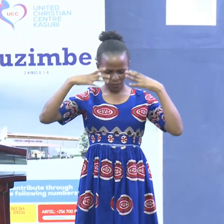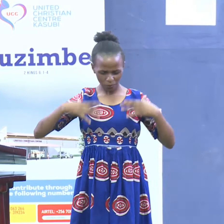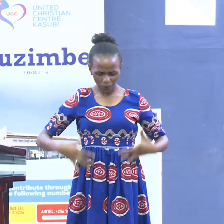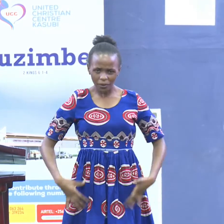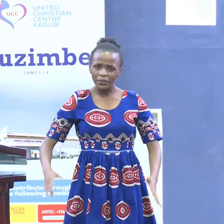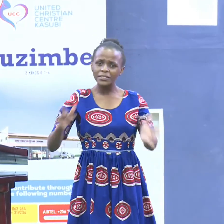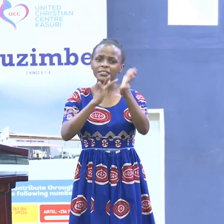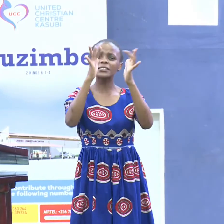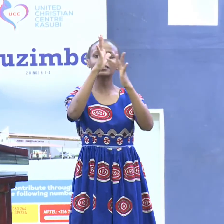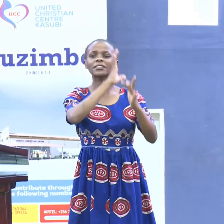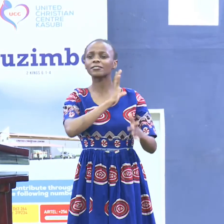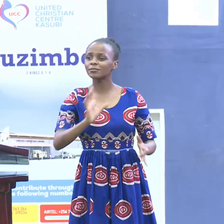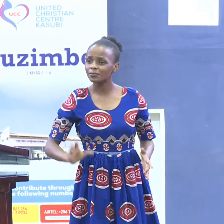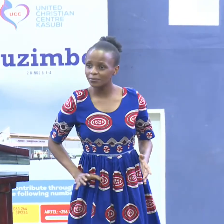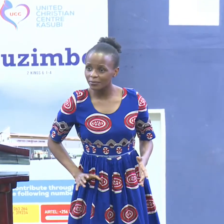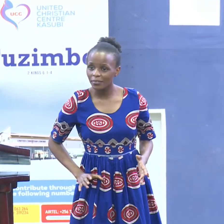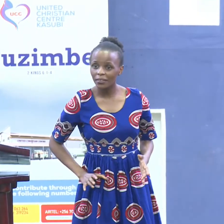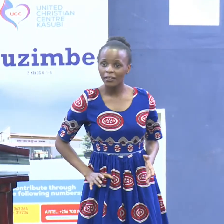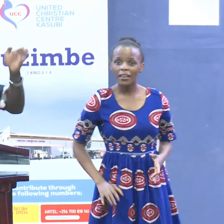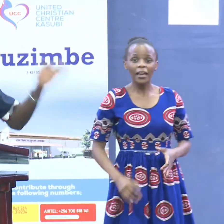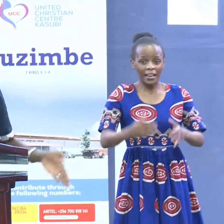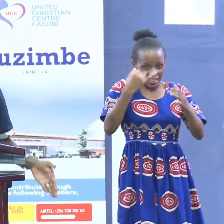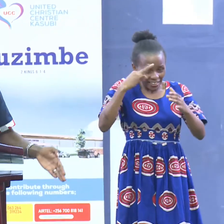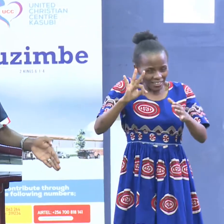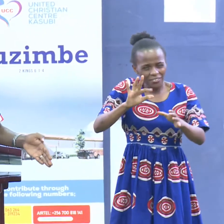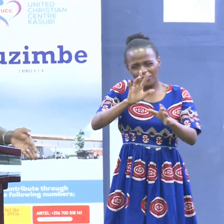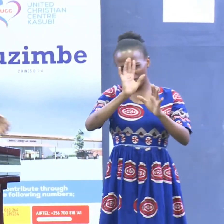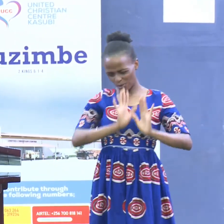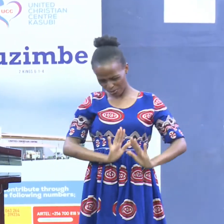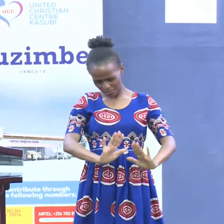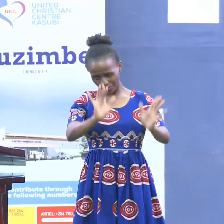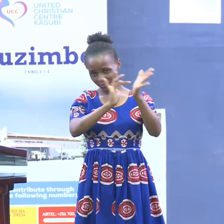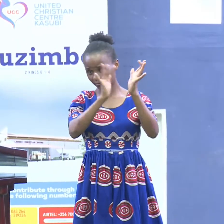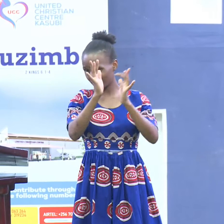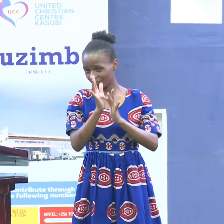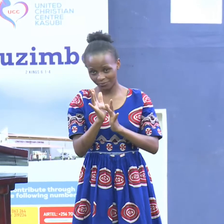because we are dressed up with Jesus Christ. If you leave